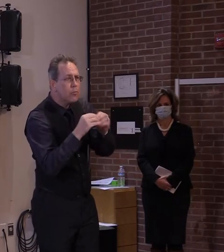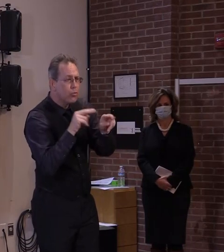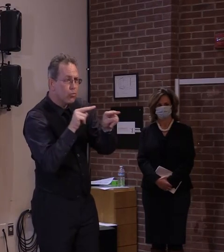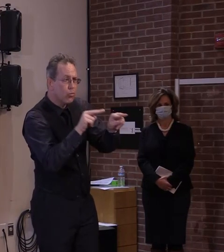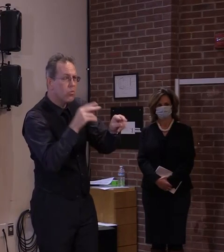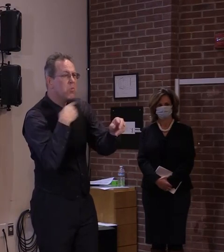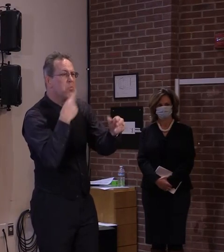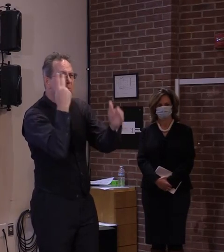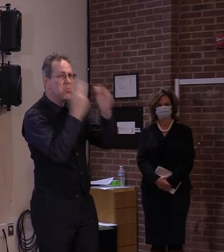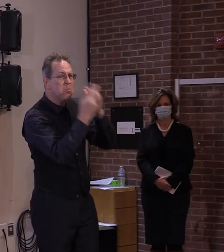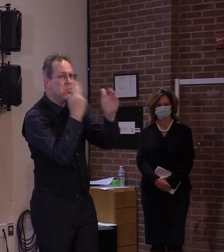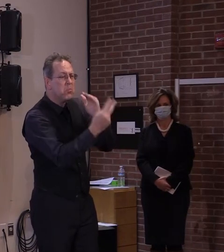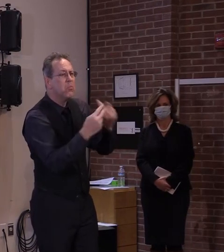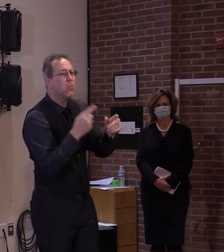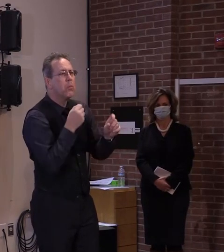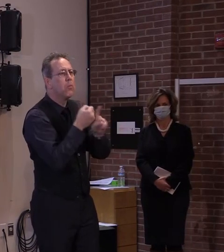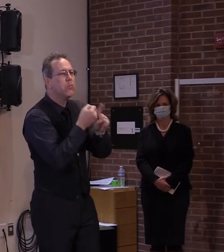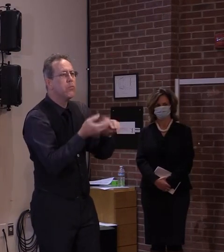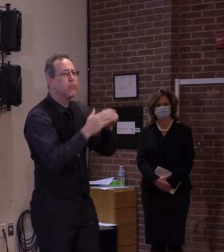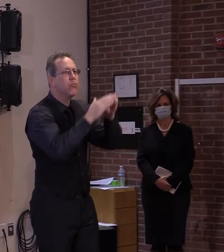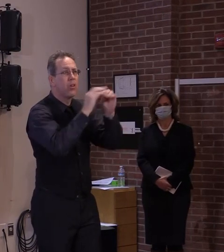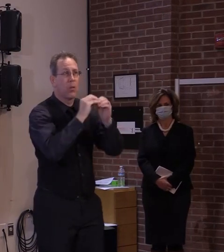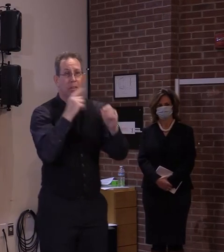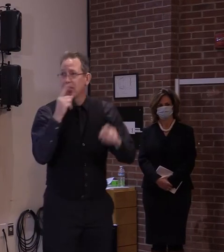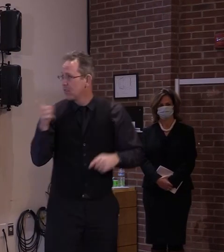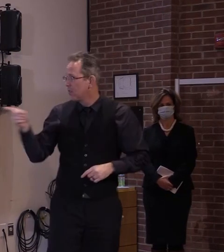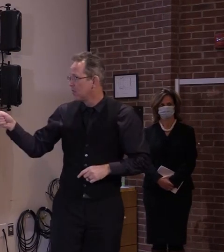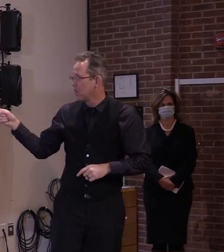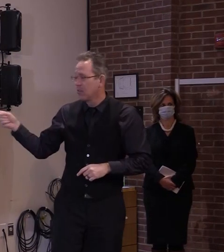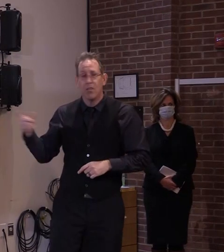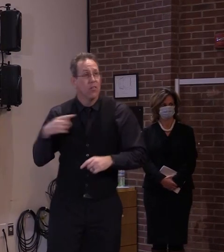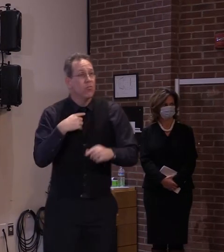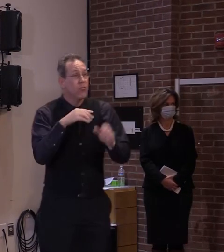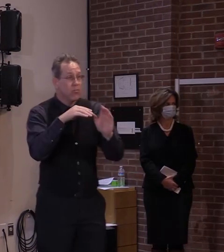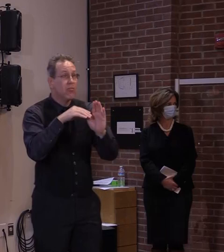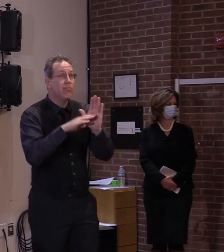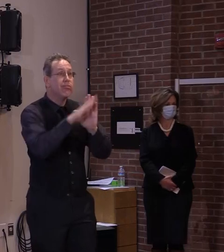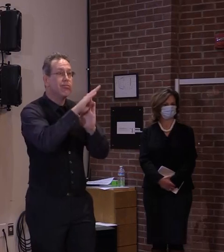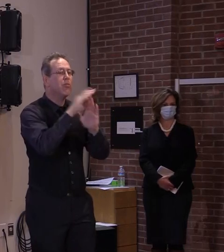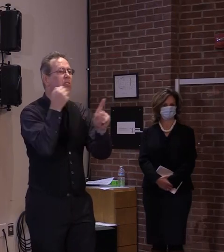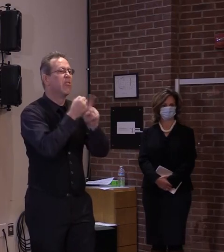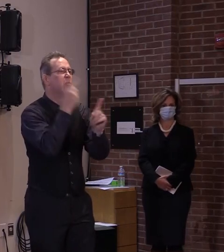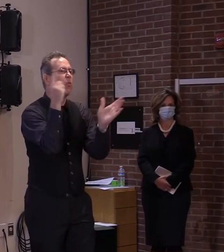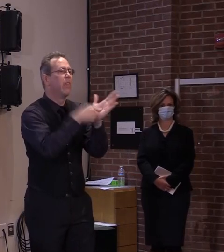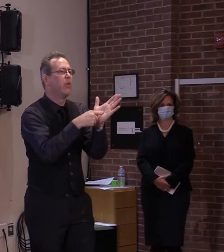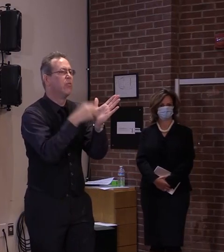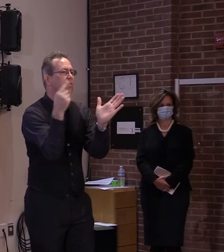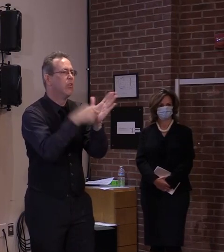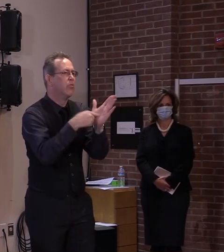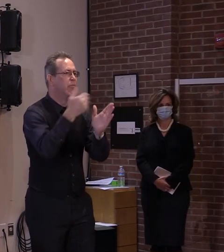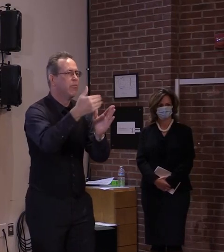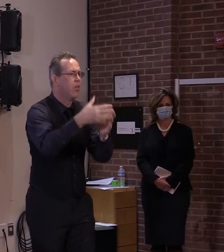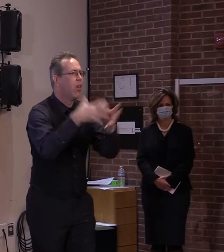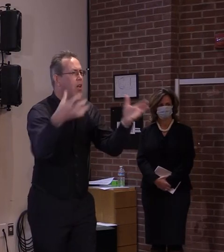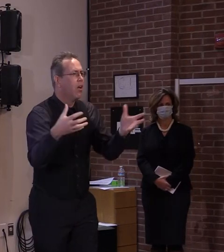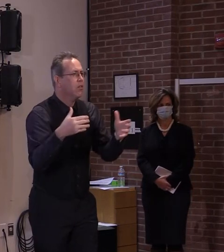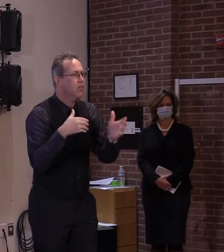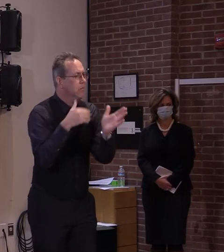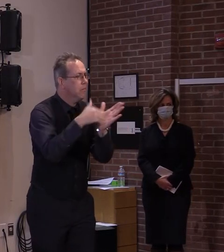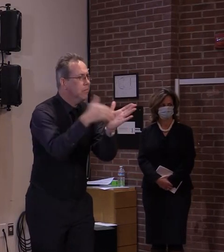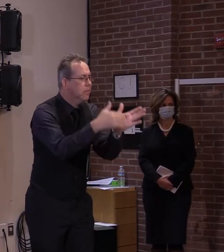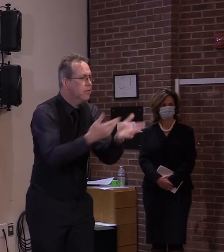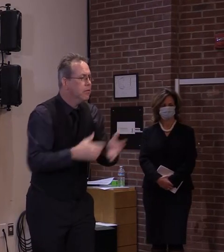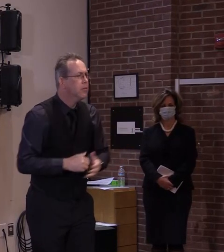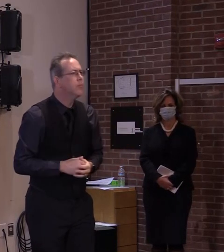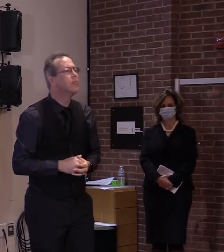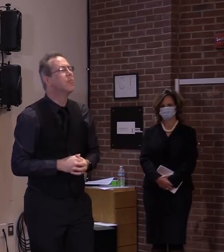this model on the very high end. So again, just reason for us to be cautious and reason for us to take this very seriously